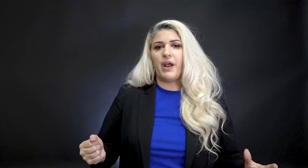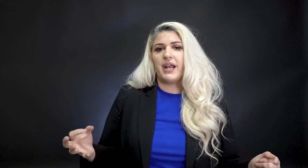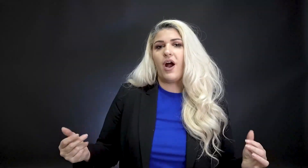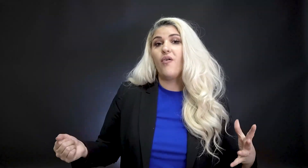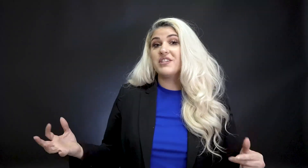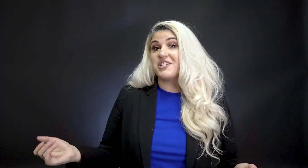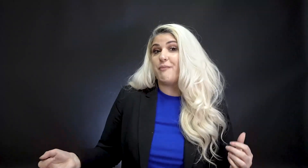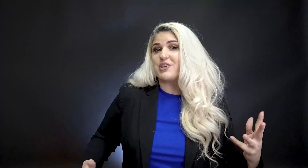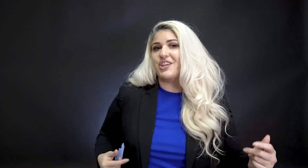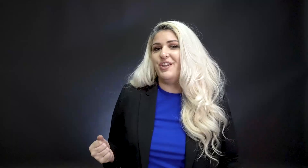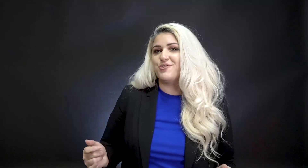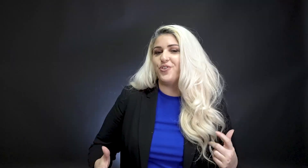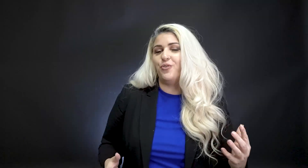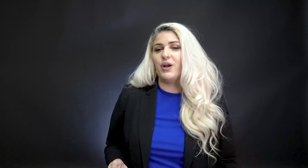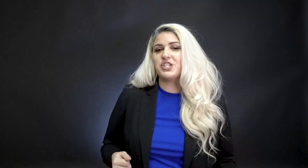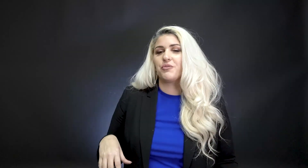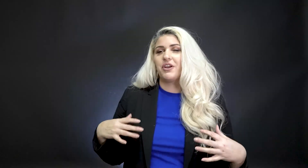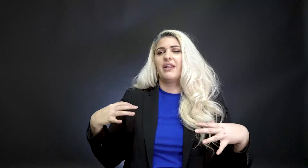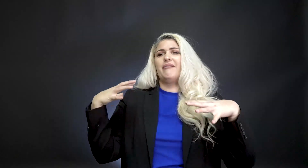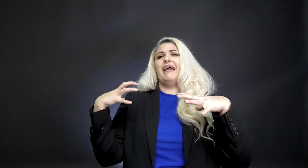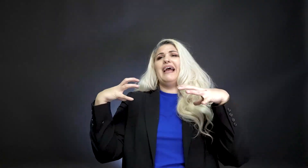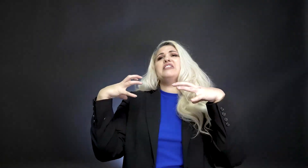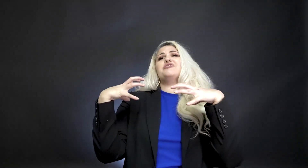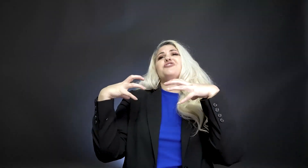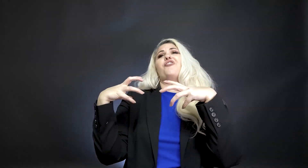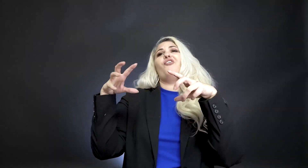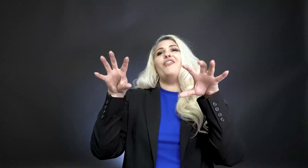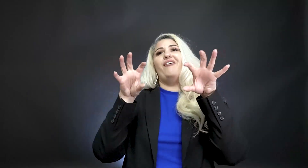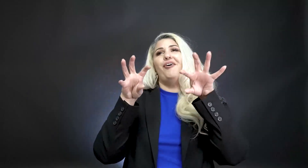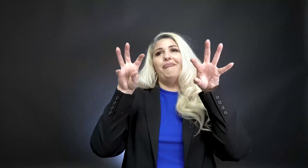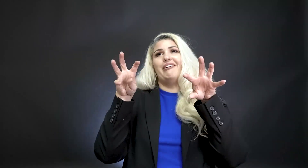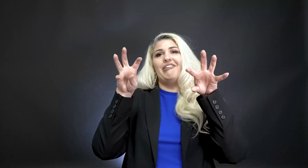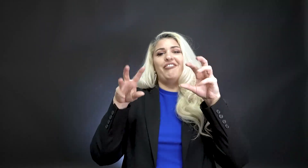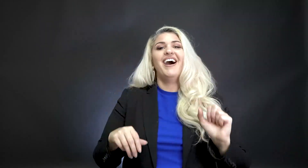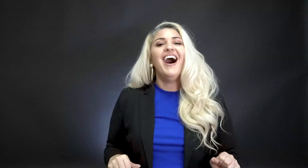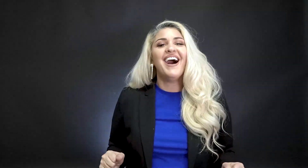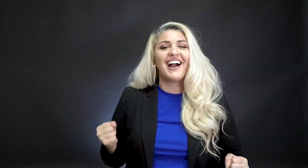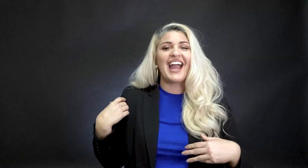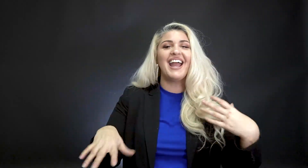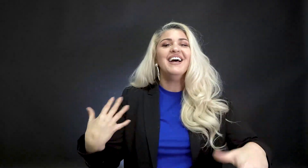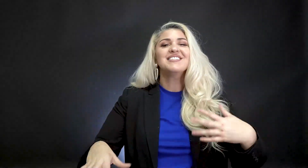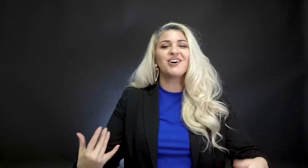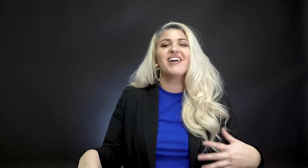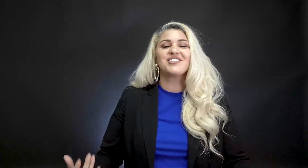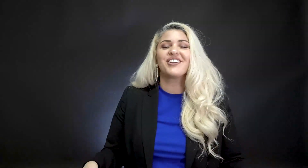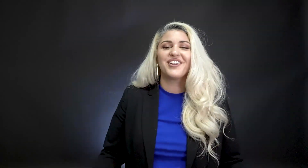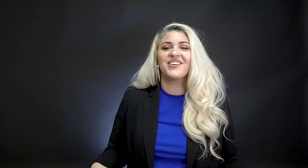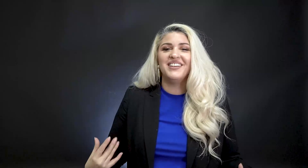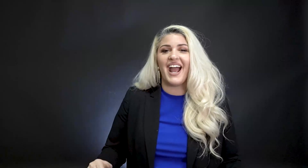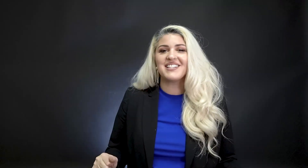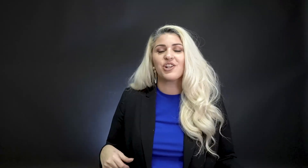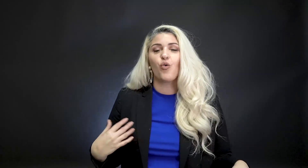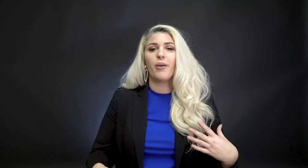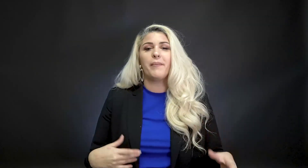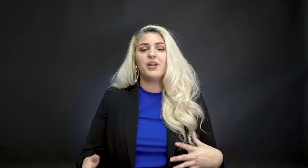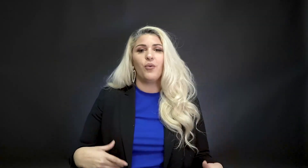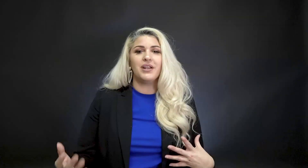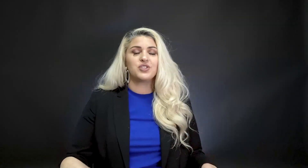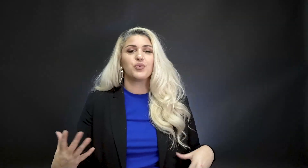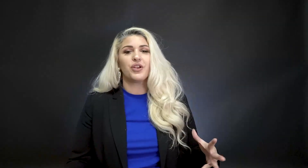ready to go. This is especially useful in winter where you're like, my hands are so cold, they won't move. Okay, so make sure you do a nice little warm up. You don't want to do it when your